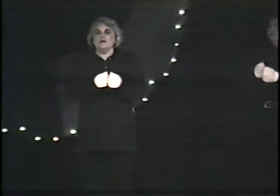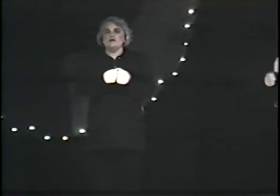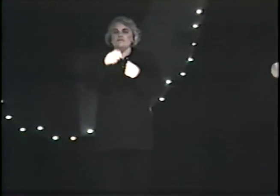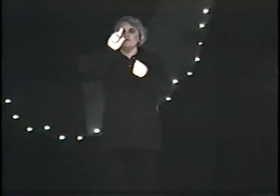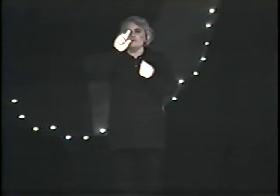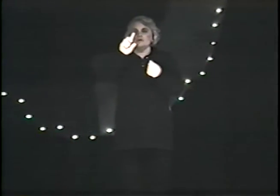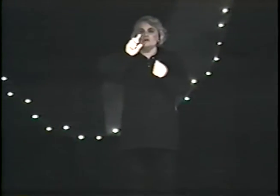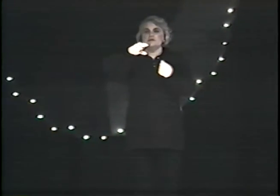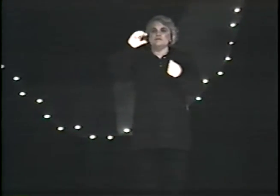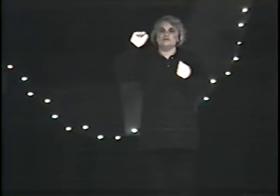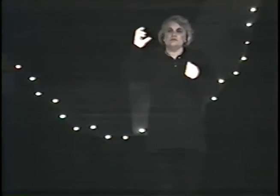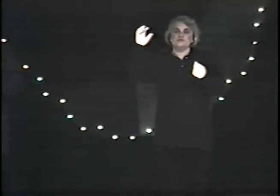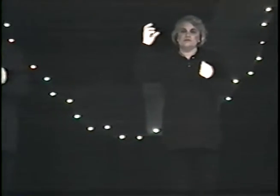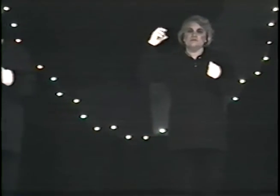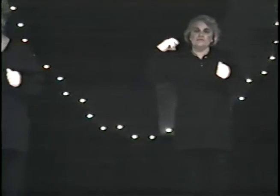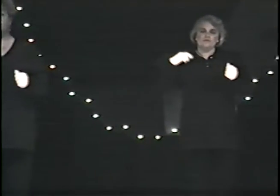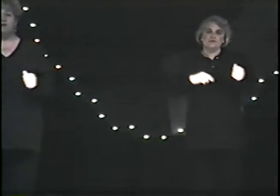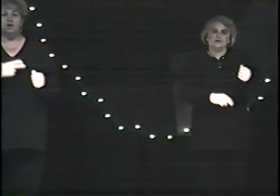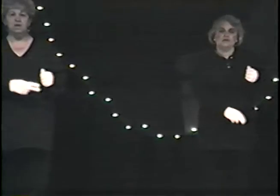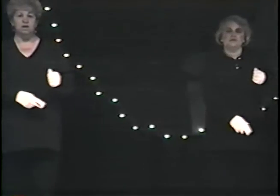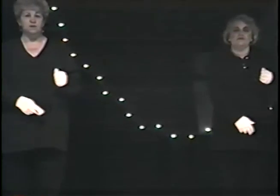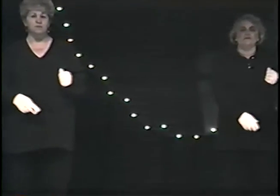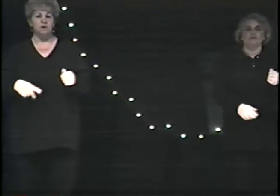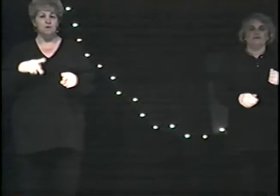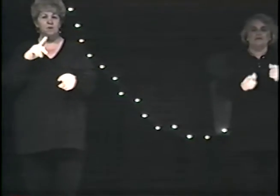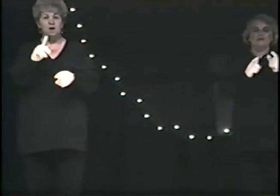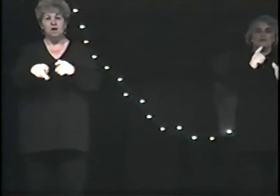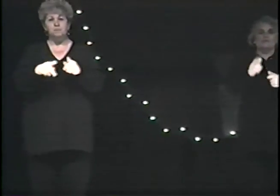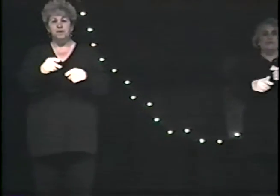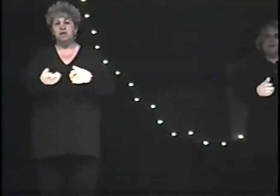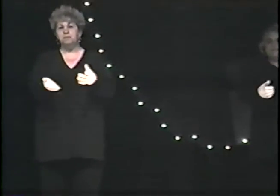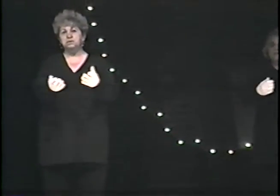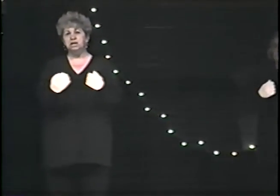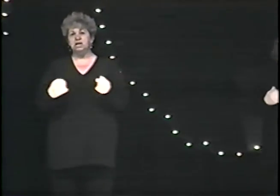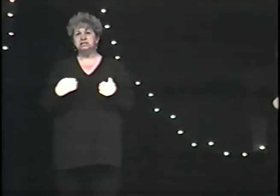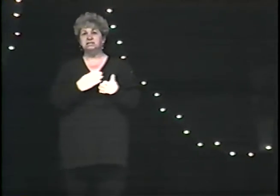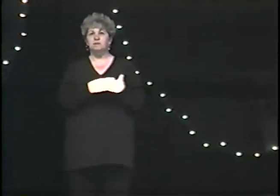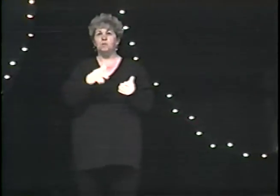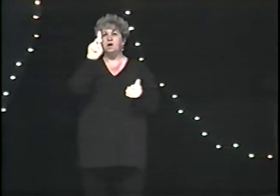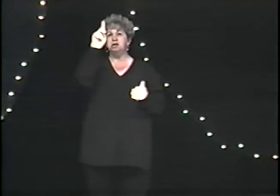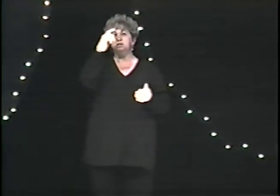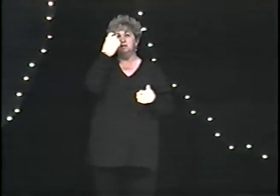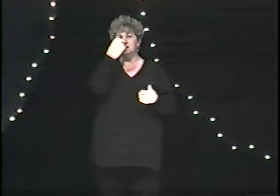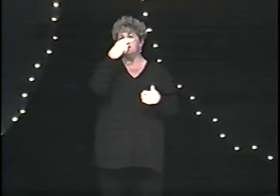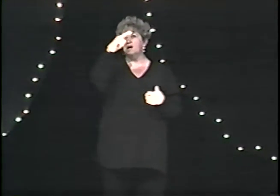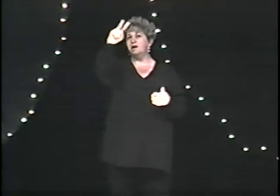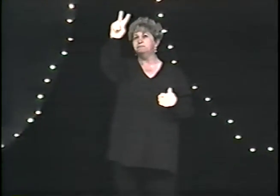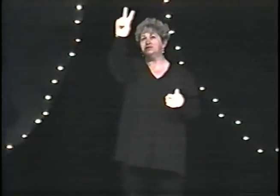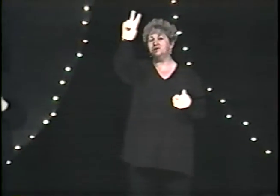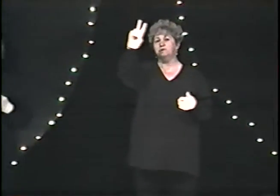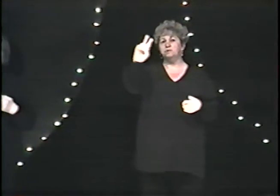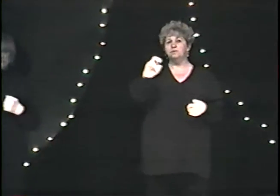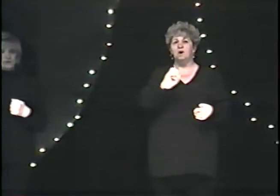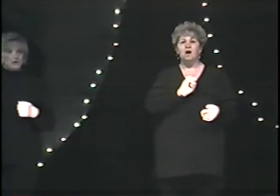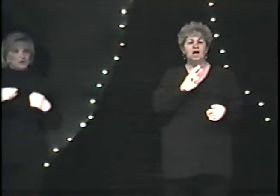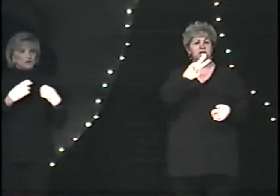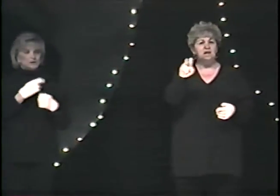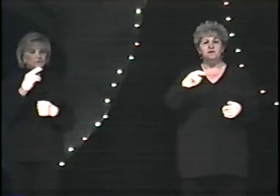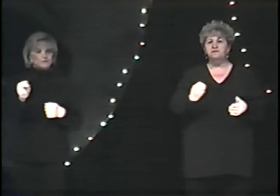Everybody's searching for a hero, people need someone to look up to. I never found